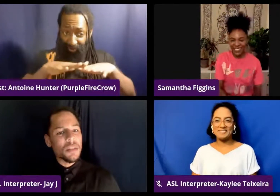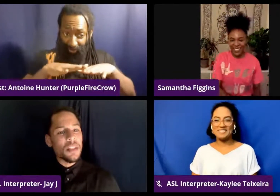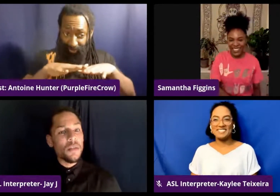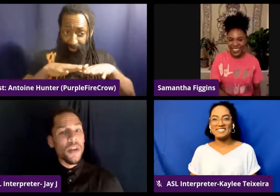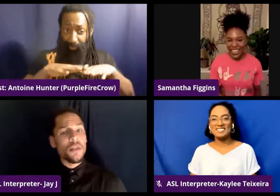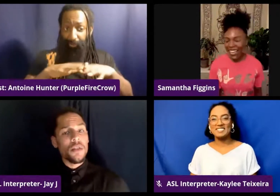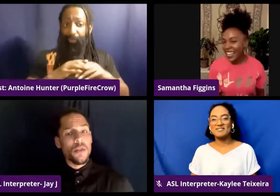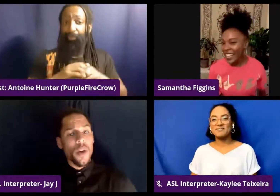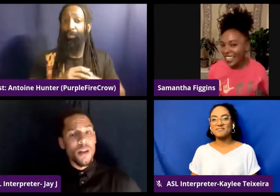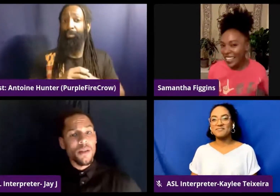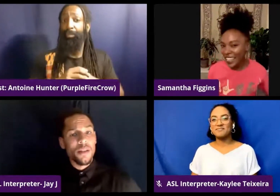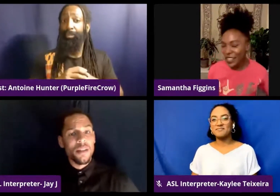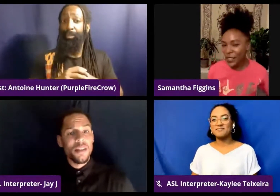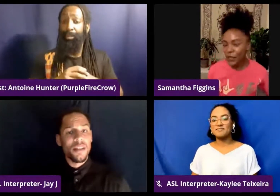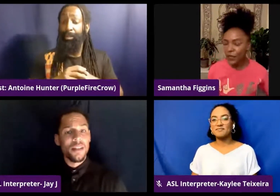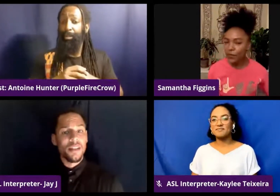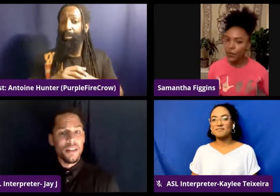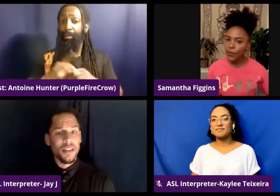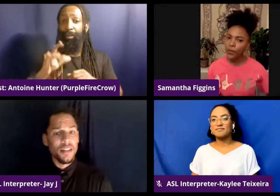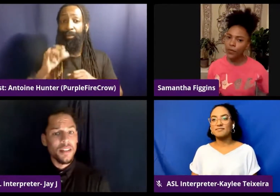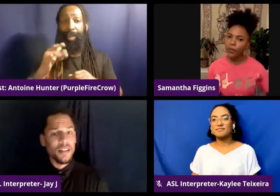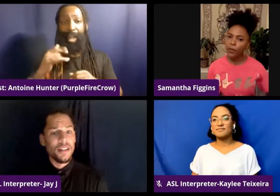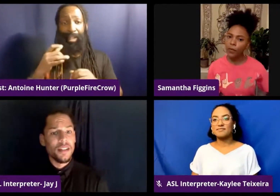It seems that you found your ground.